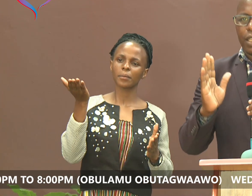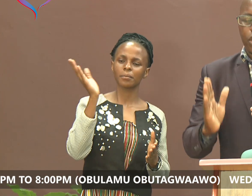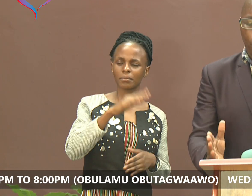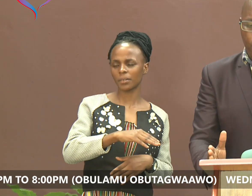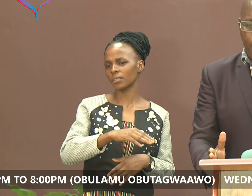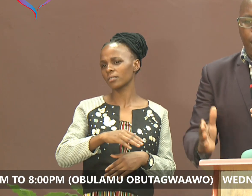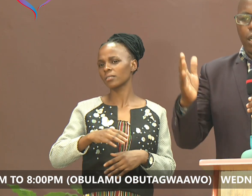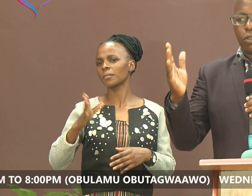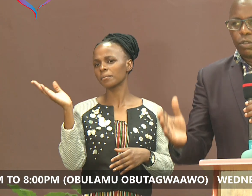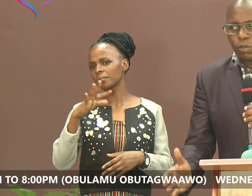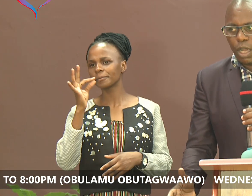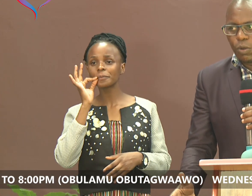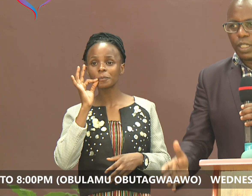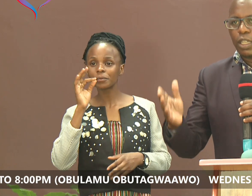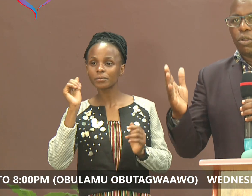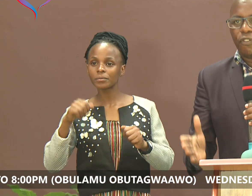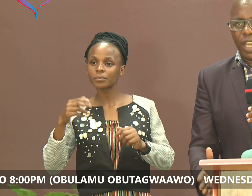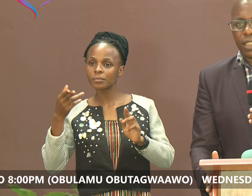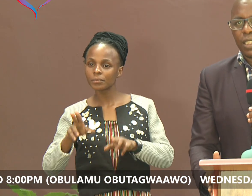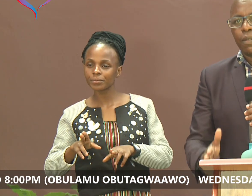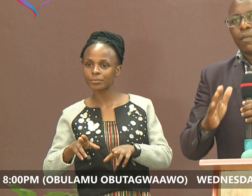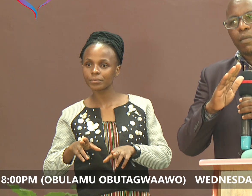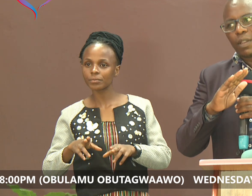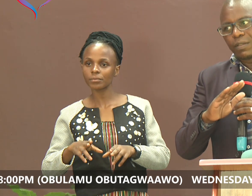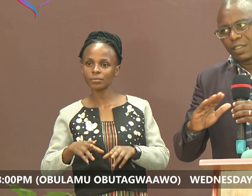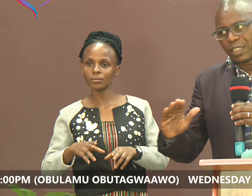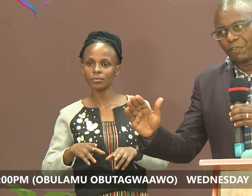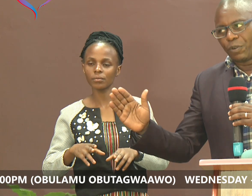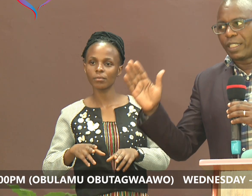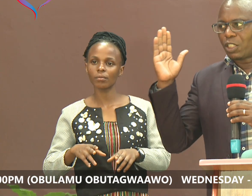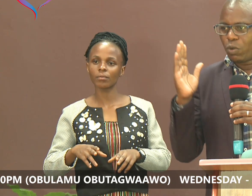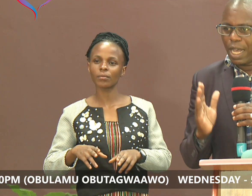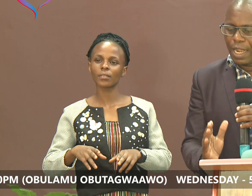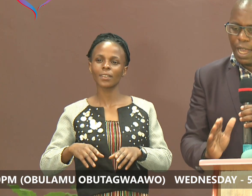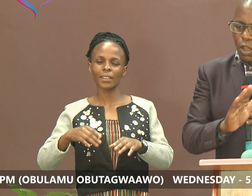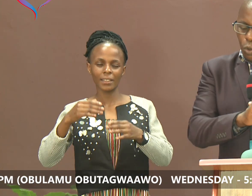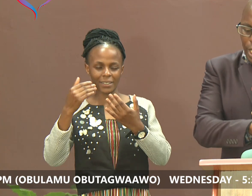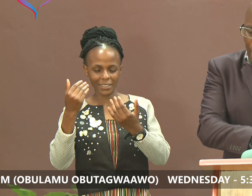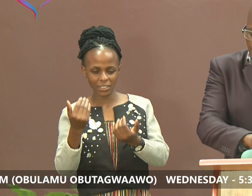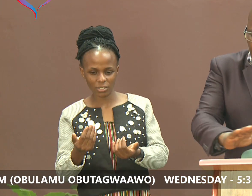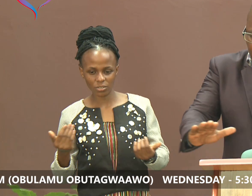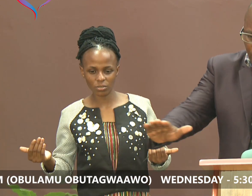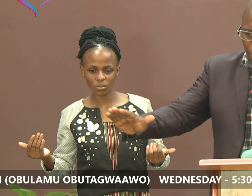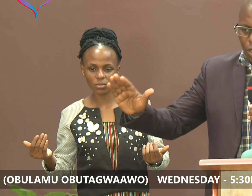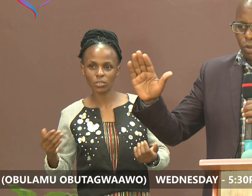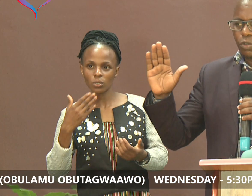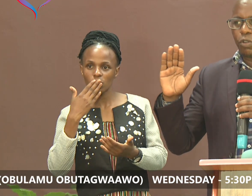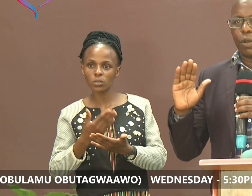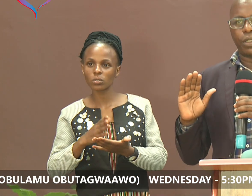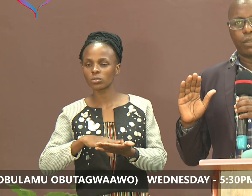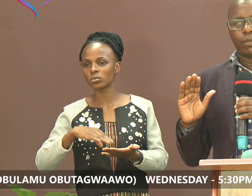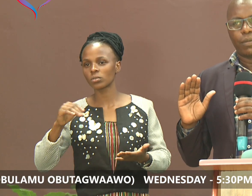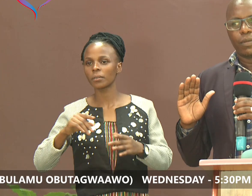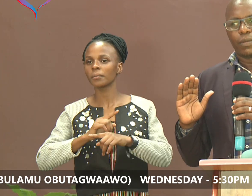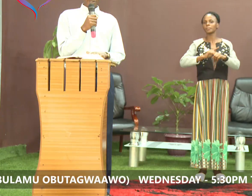atugambie. Chisoboka, good ground, nofuna chi? Thirtyfold. Nete chikugana kuteka wochi good